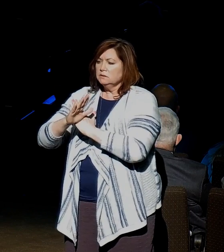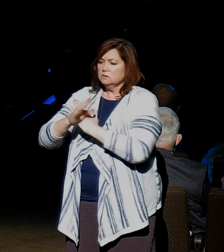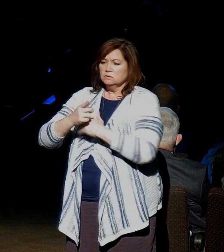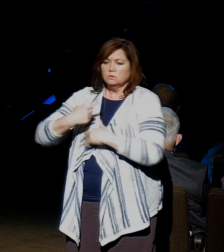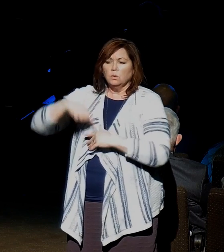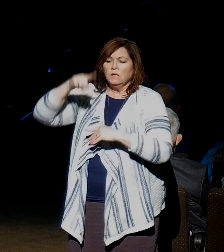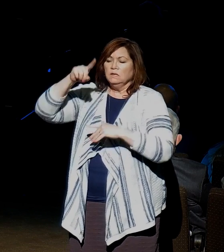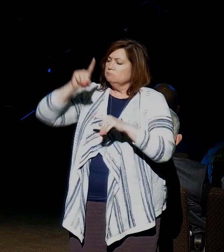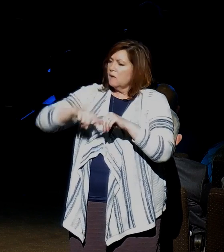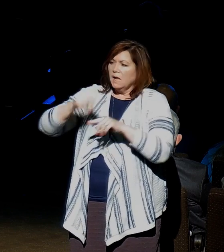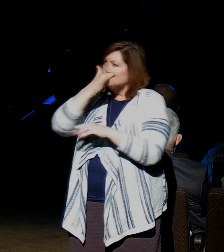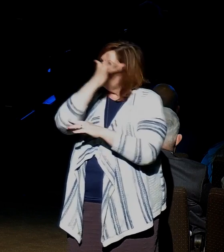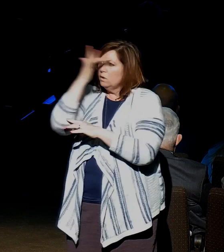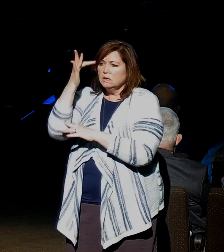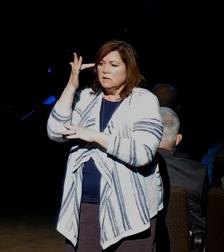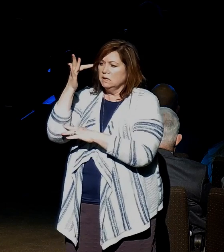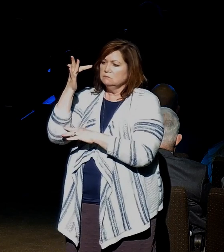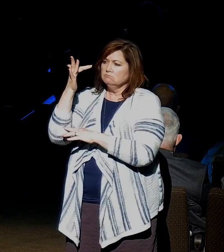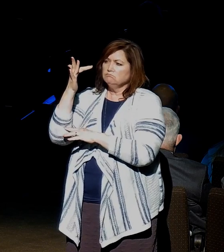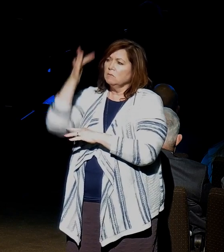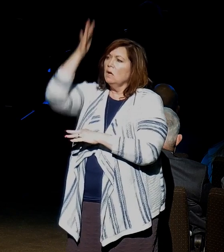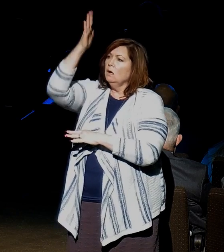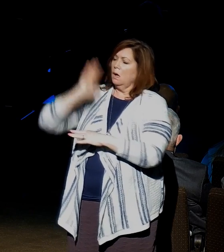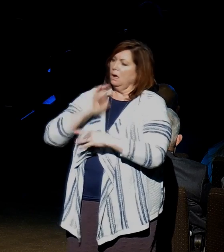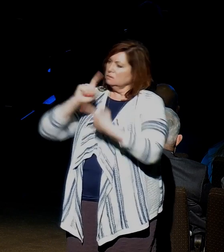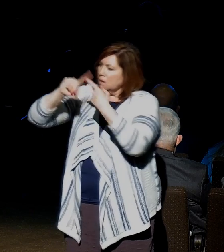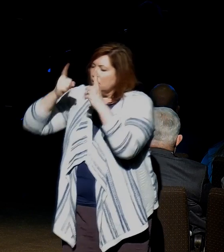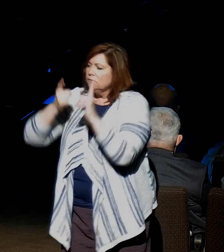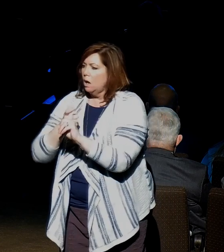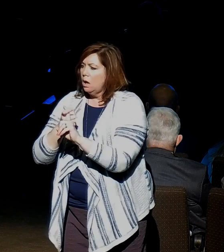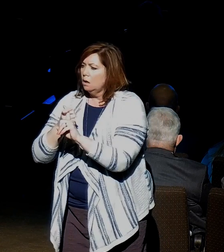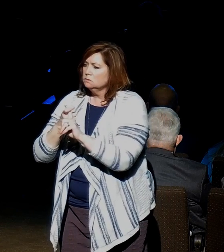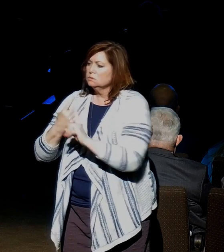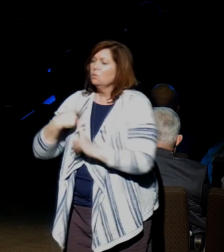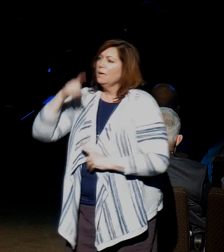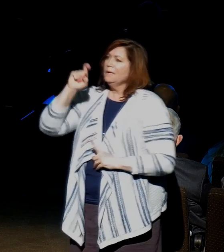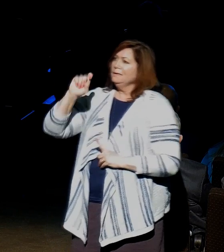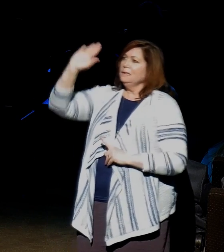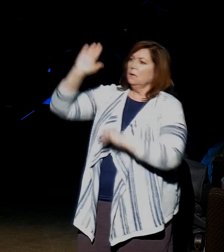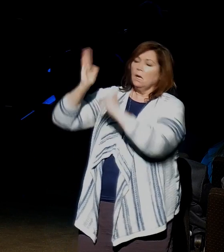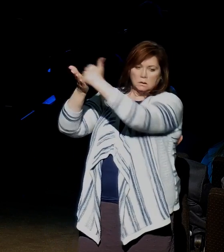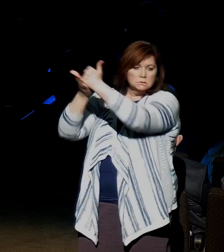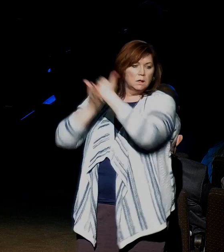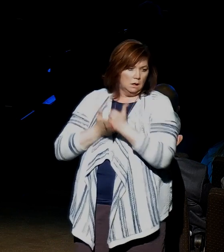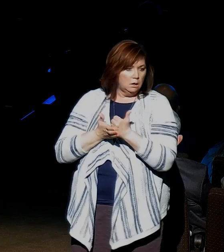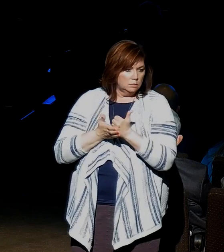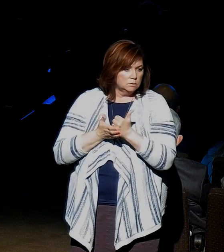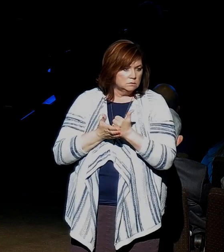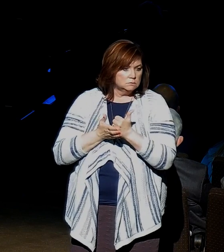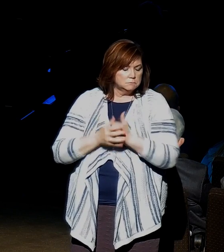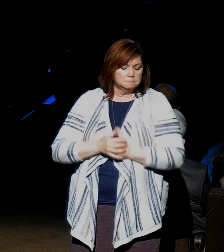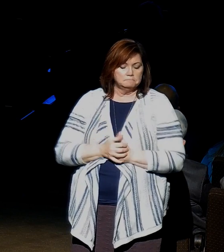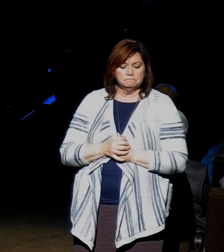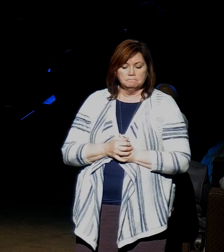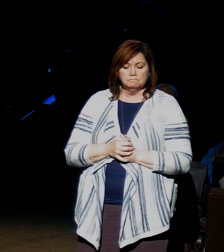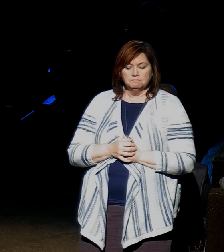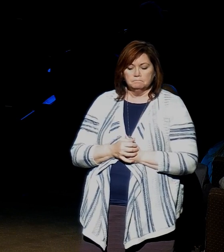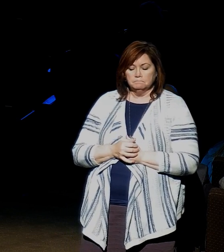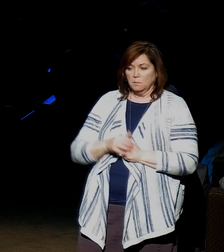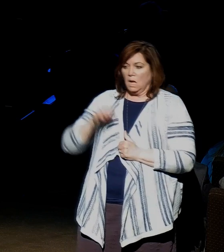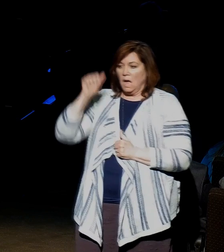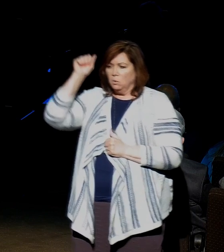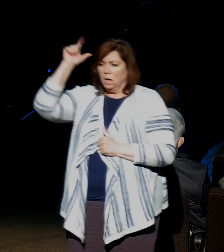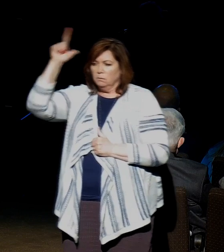friend? Or do we imagine we no longer need his assistance?" Echoing these words, again Abraham Lincoln, calling